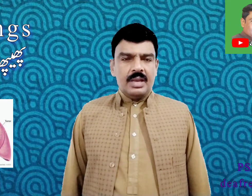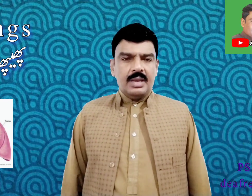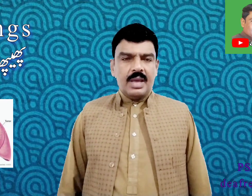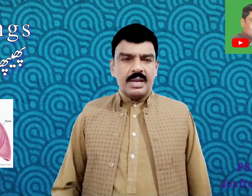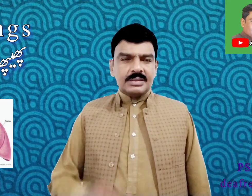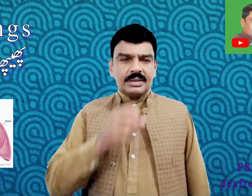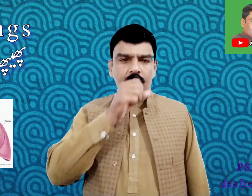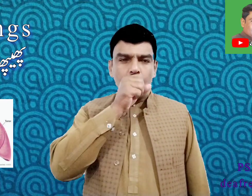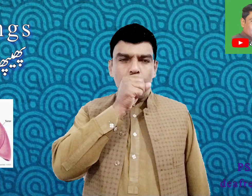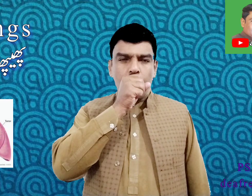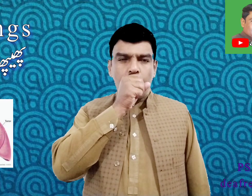lungs,